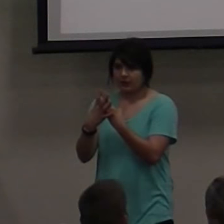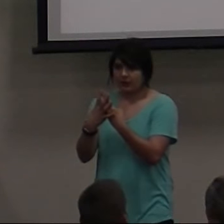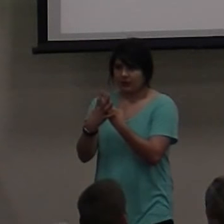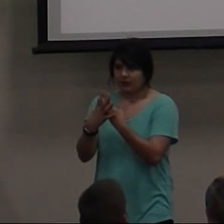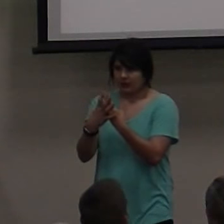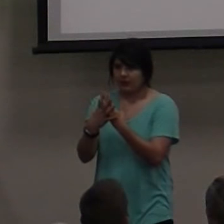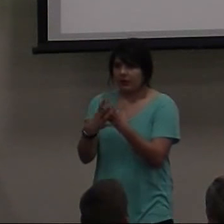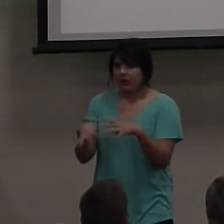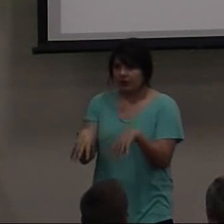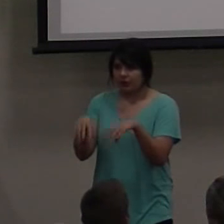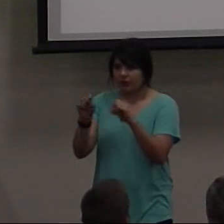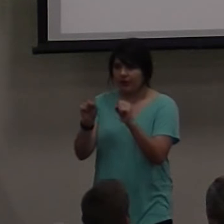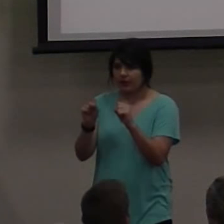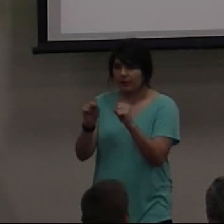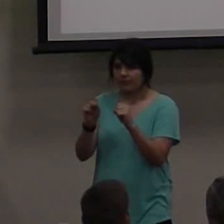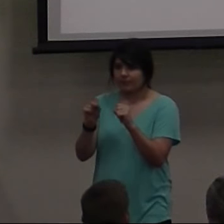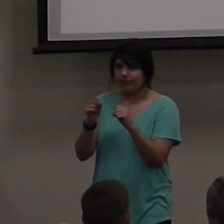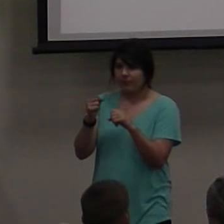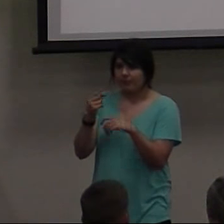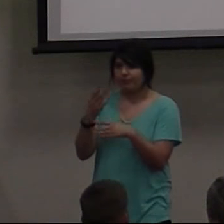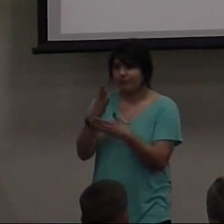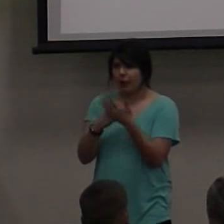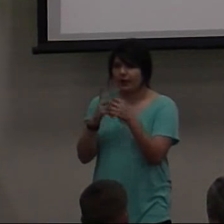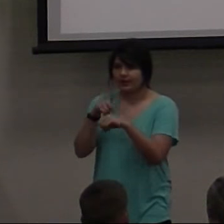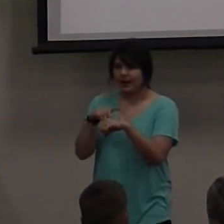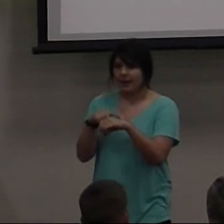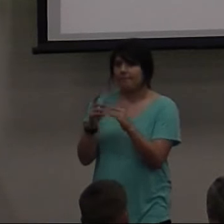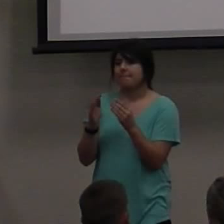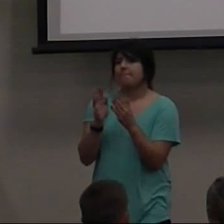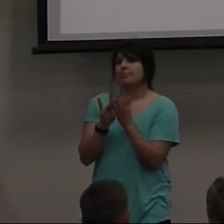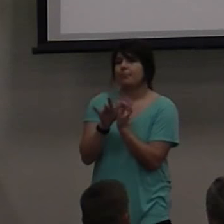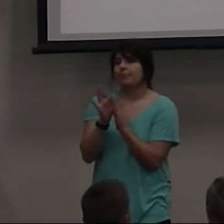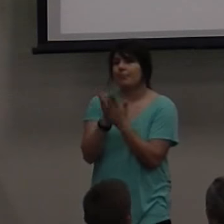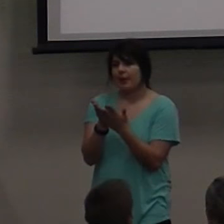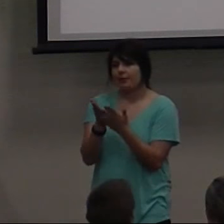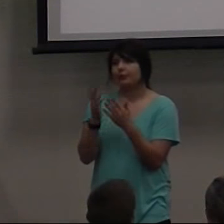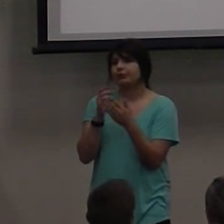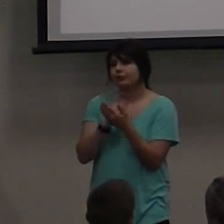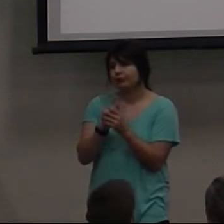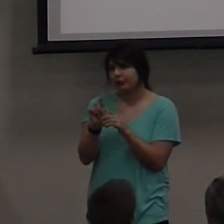Bible training with us, and now is a preacher.